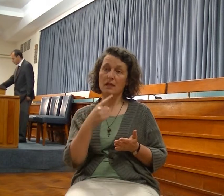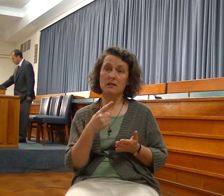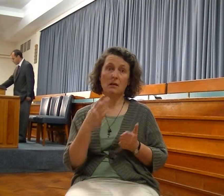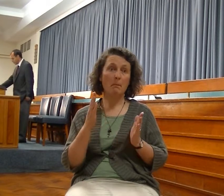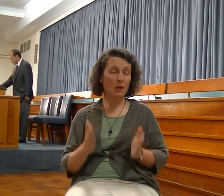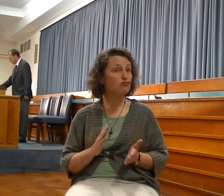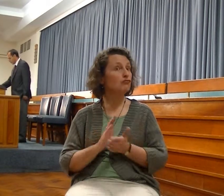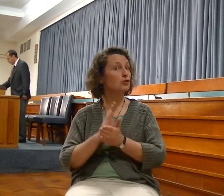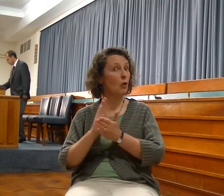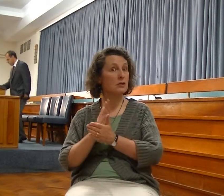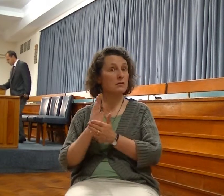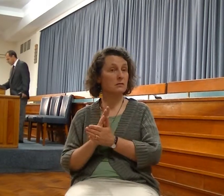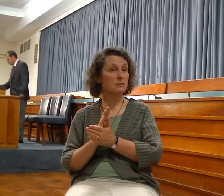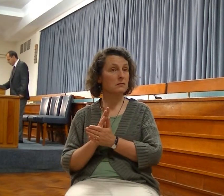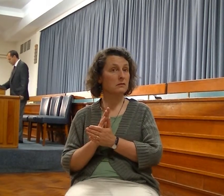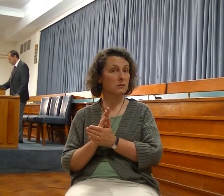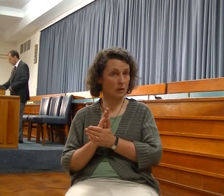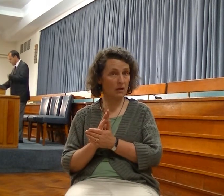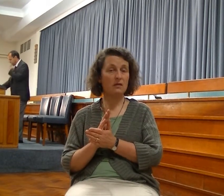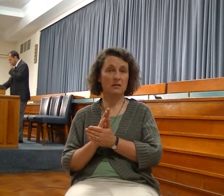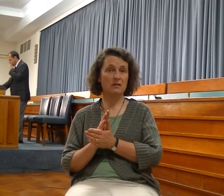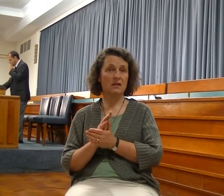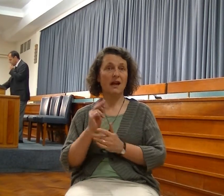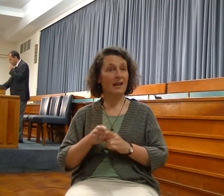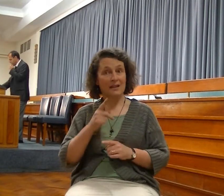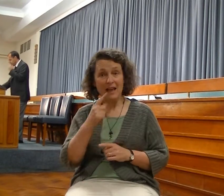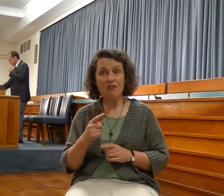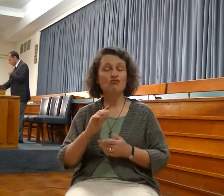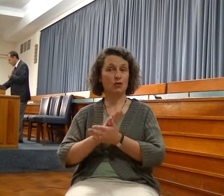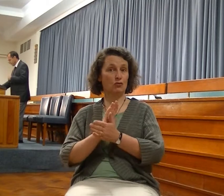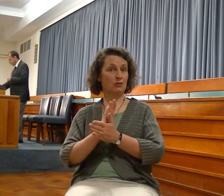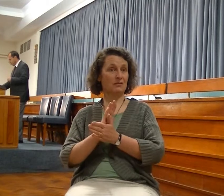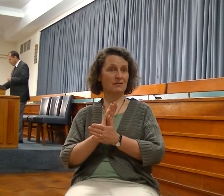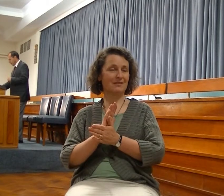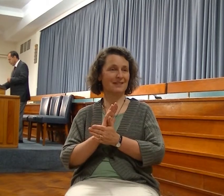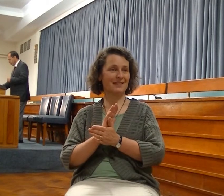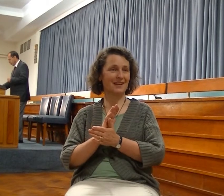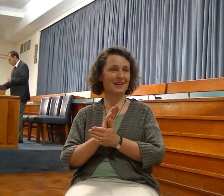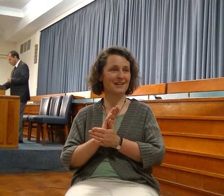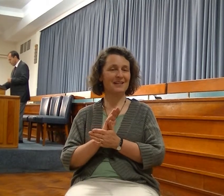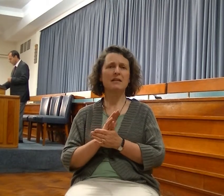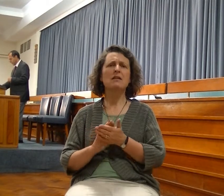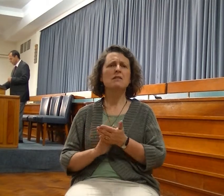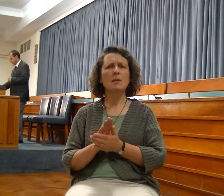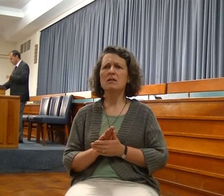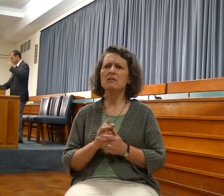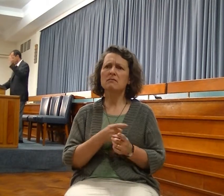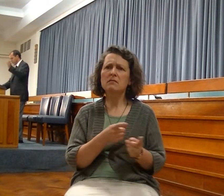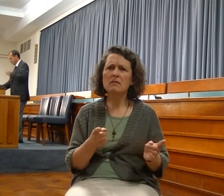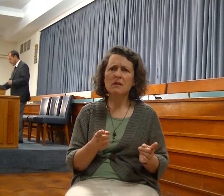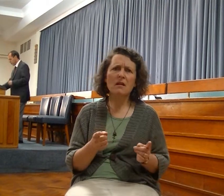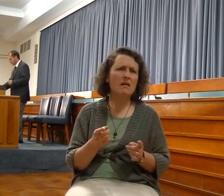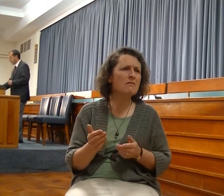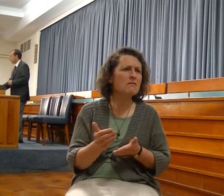Lord. There is no wrong time to come to Christ as long as it is today. To be saved, one has not to